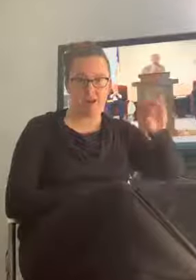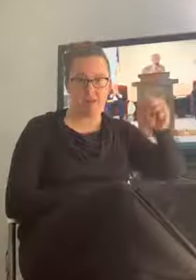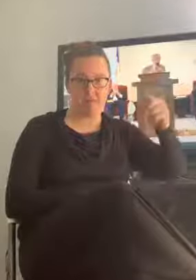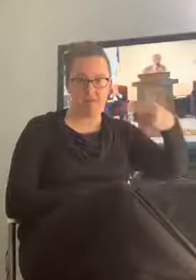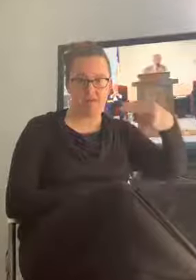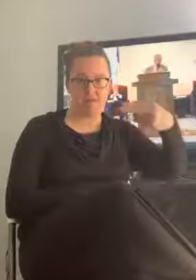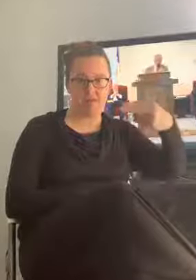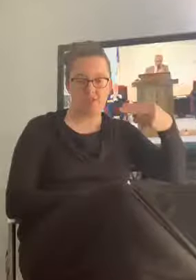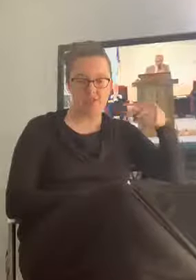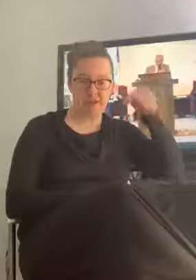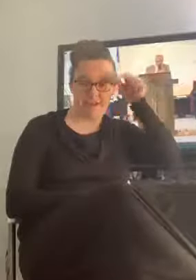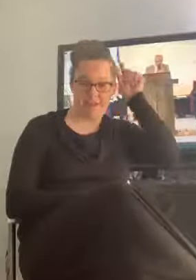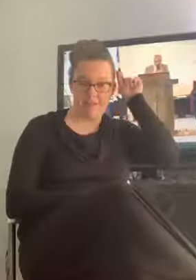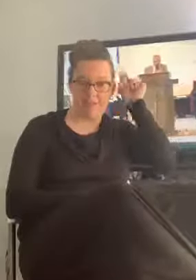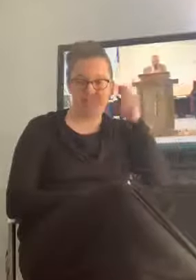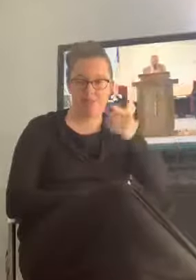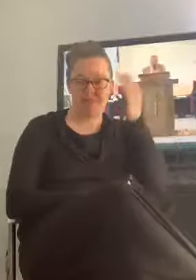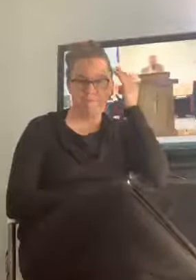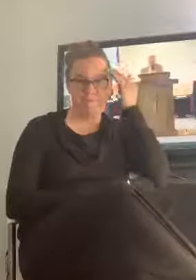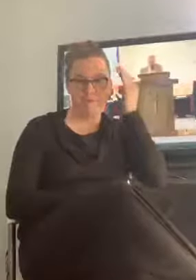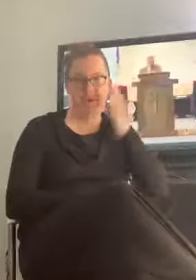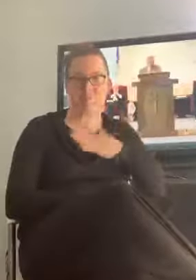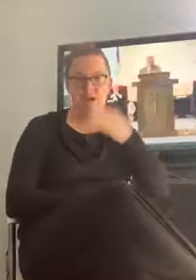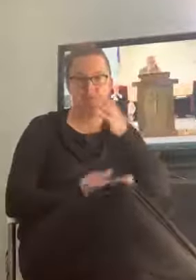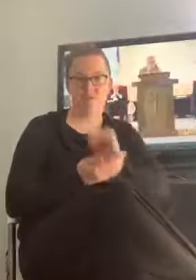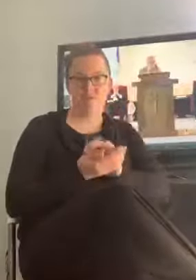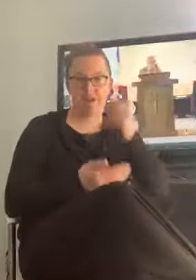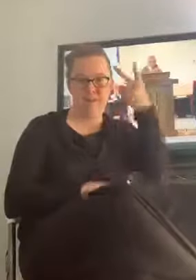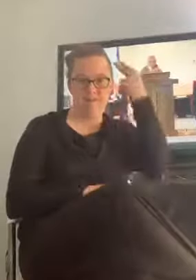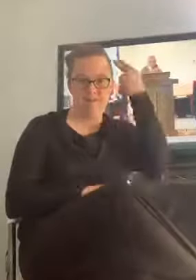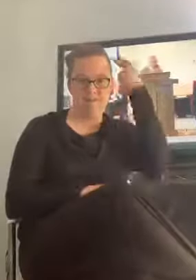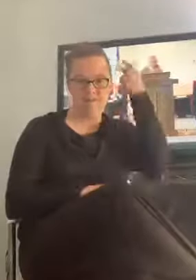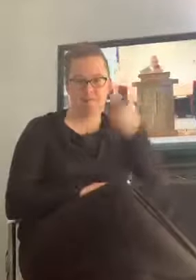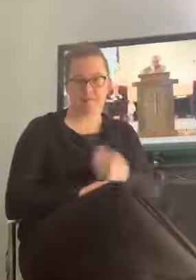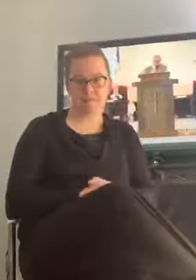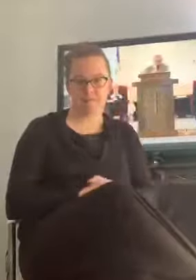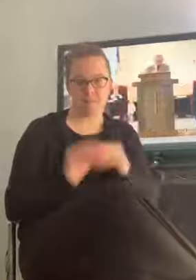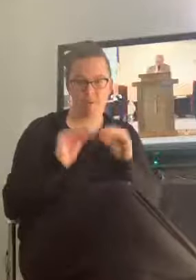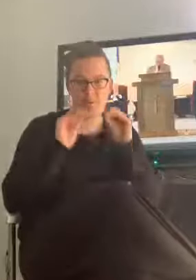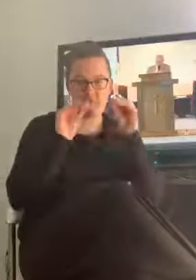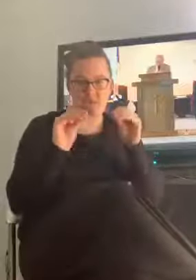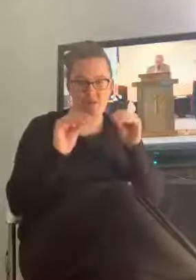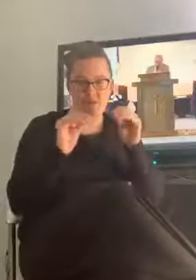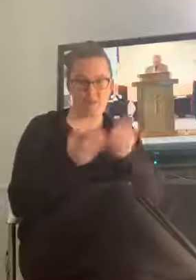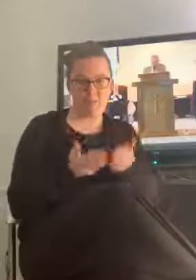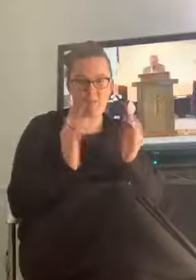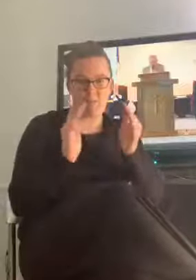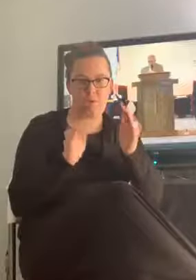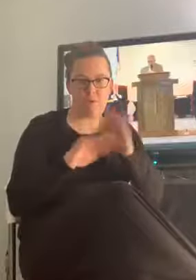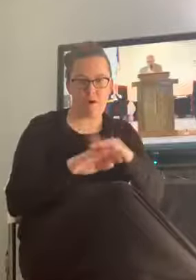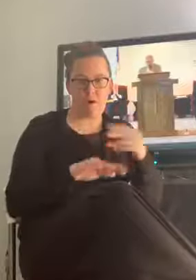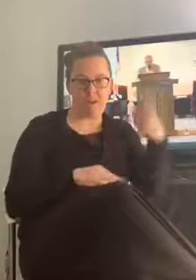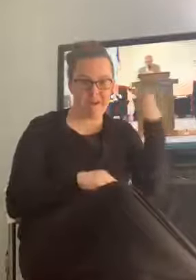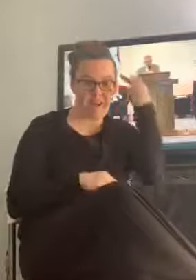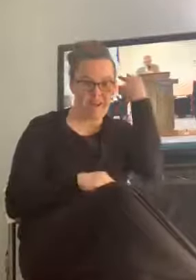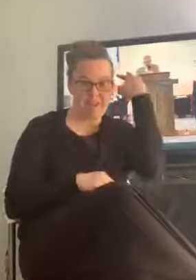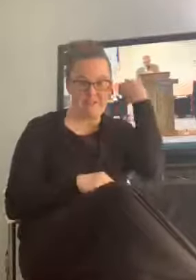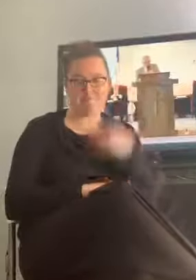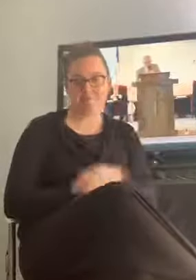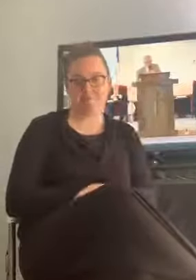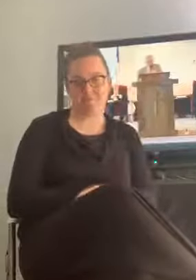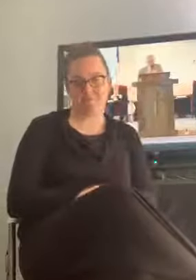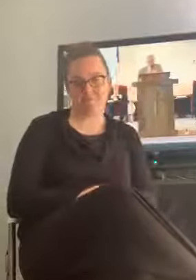you know my wife's got it. She just puts a bowl on there and zip around there.